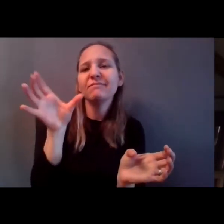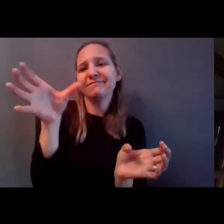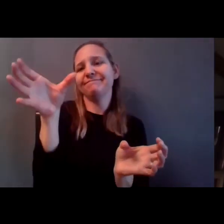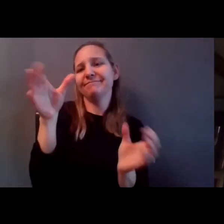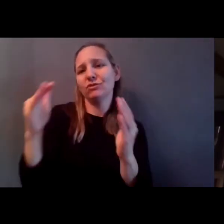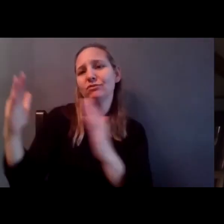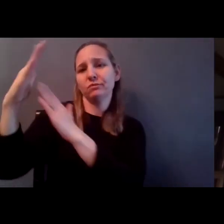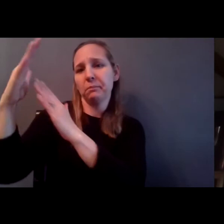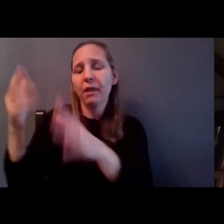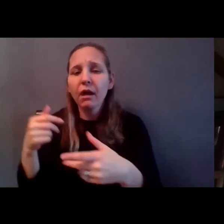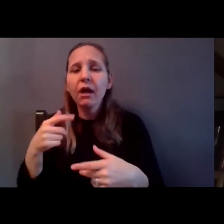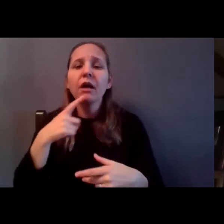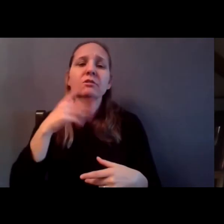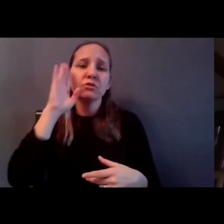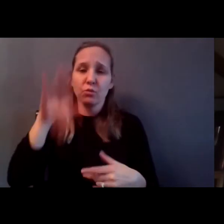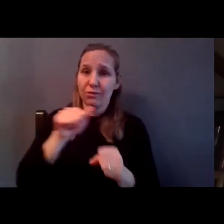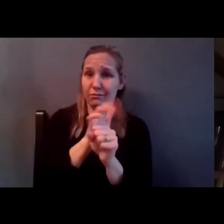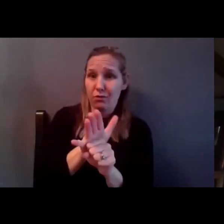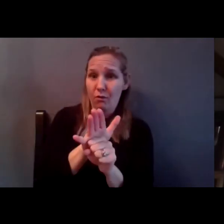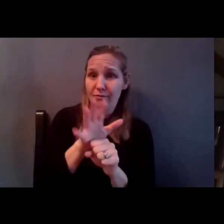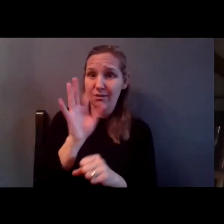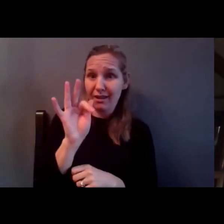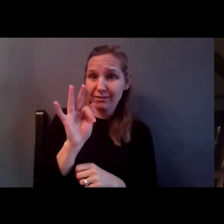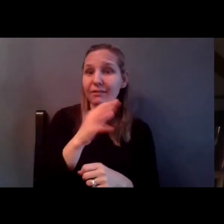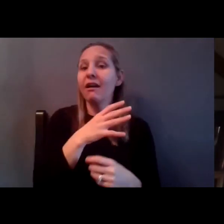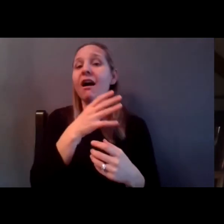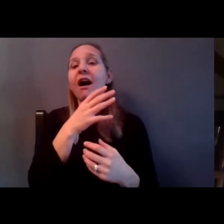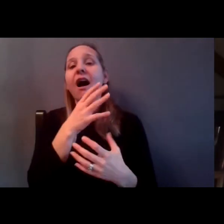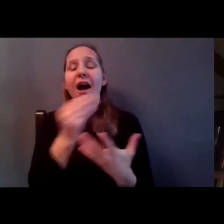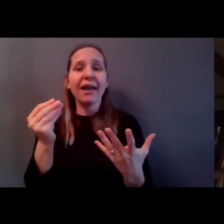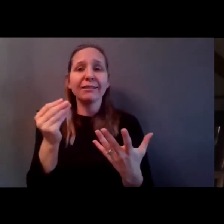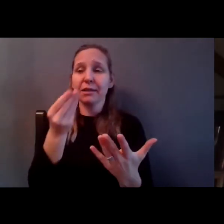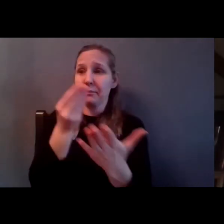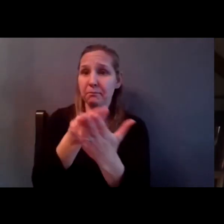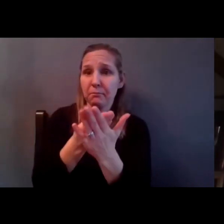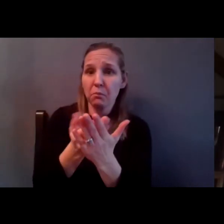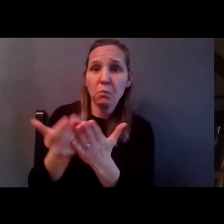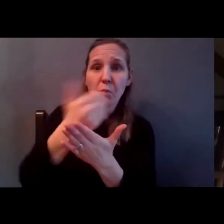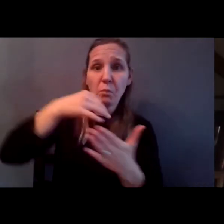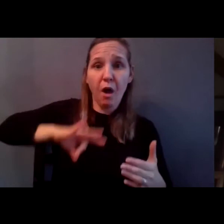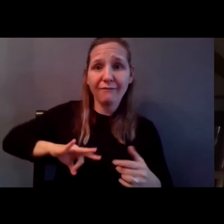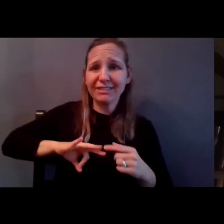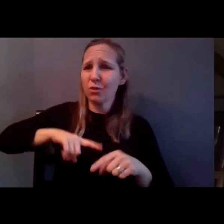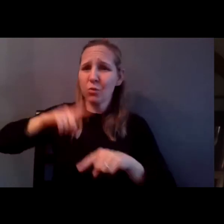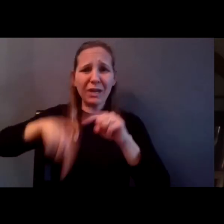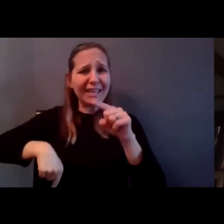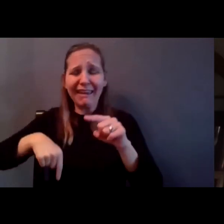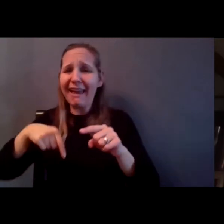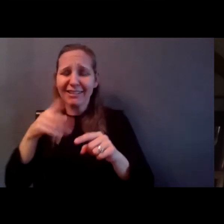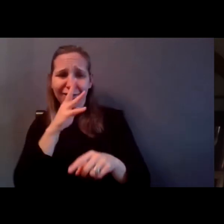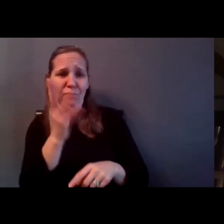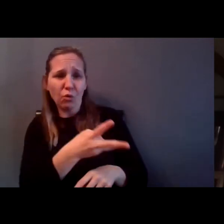from COVID-19, as well as going forward, we can't maximize profits at the expense of our collective health and ability to